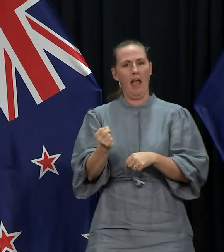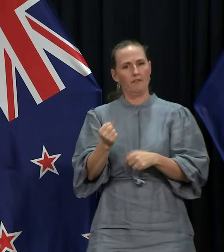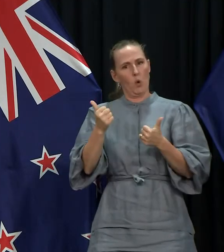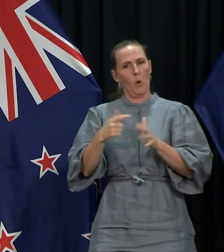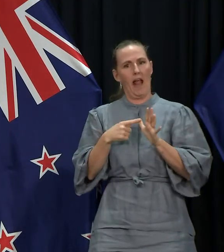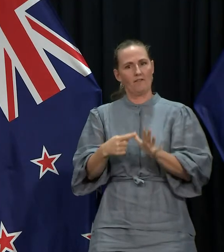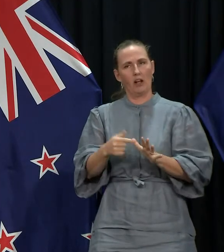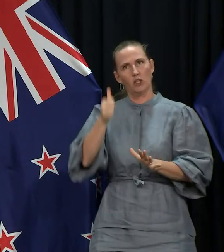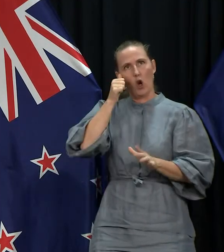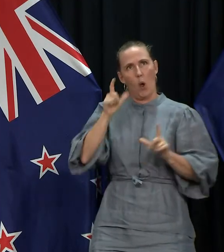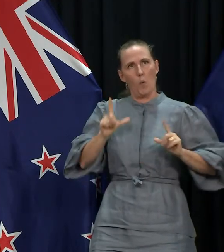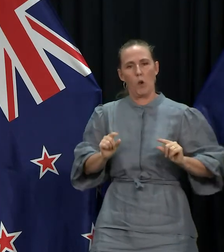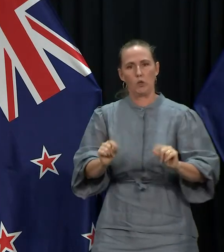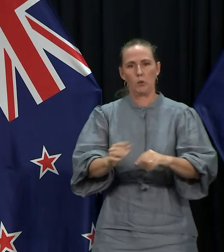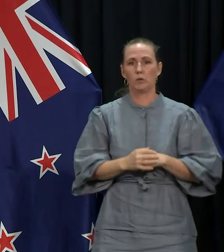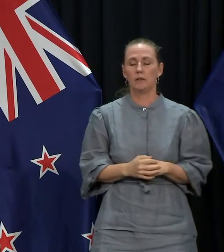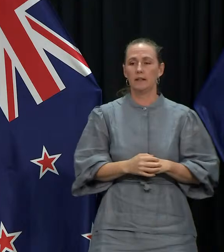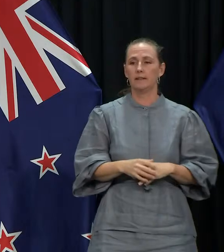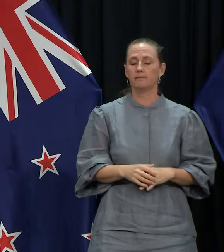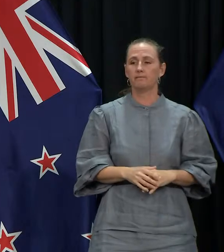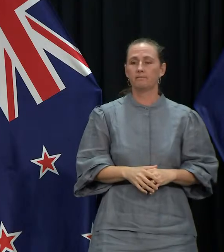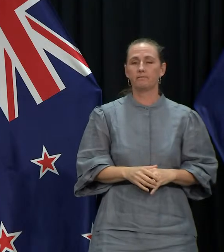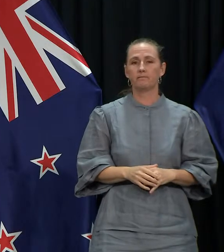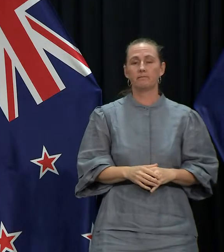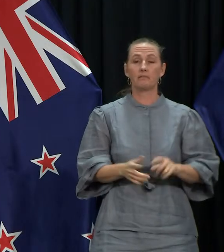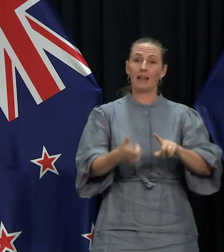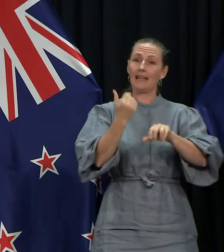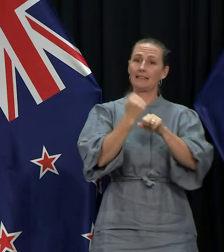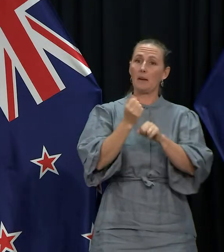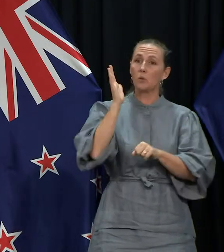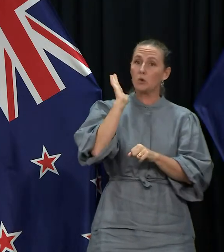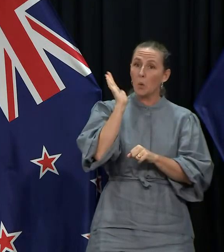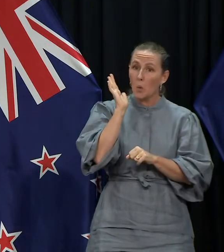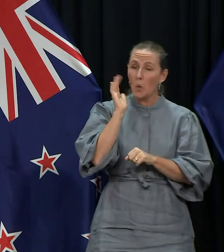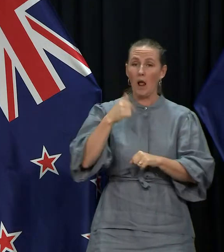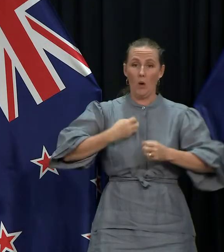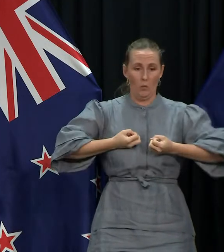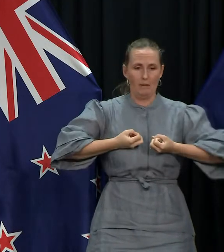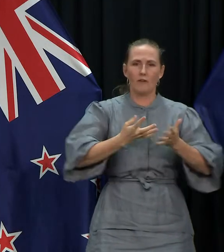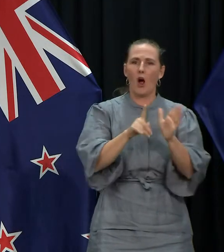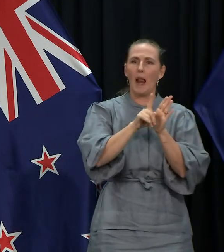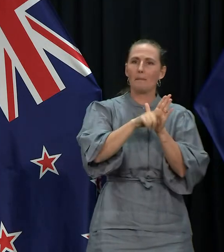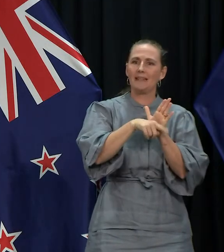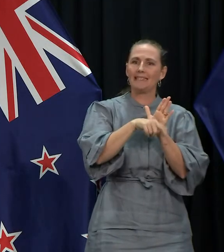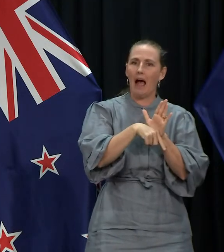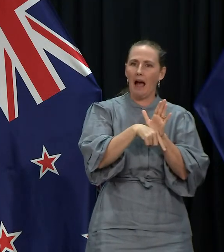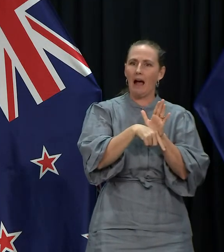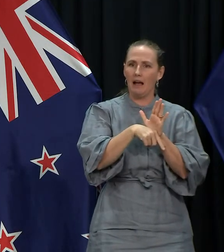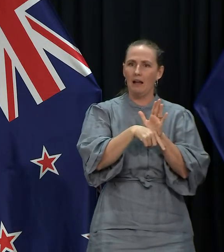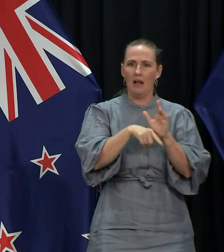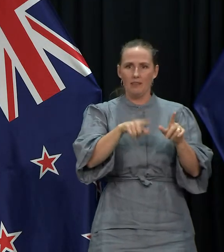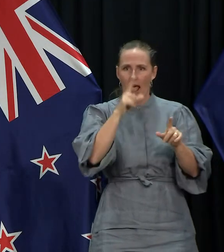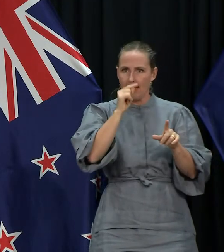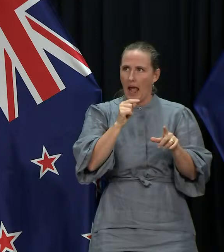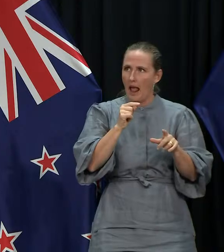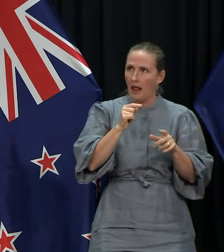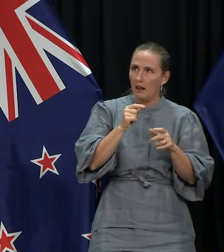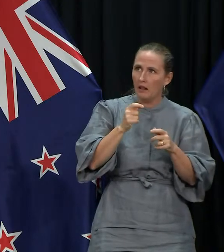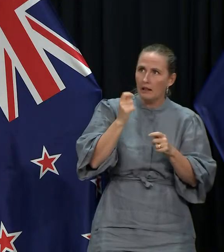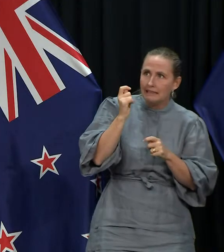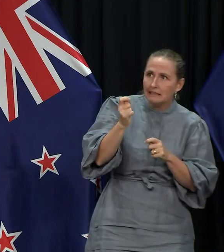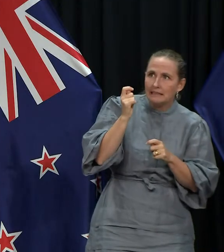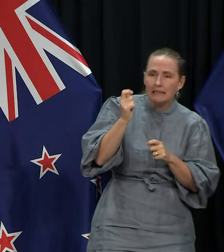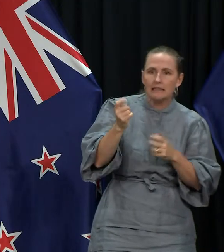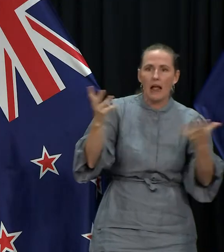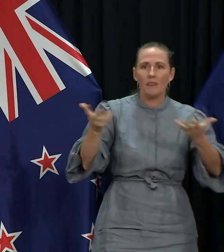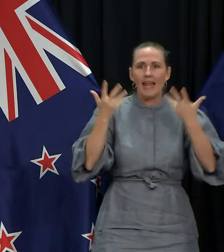responsibility, schools, we've gone in and given meters that support schools to be able to measure the quality of ventilation in their